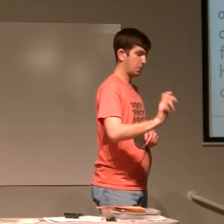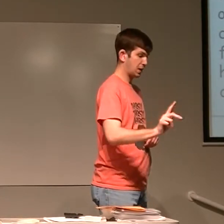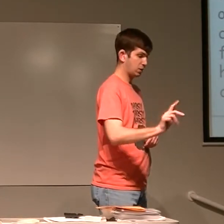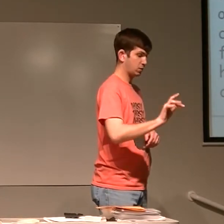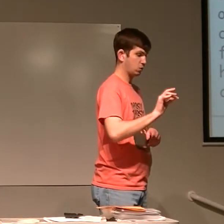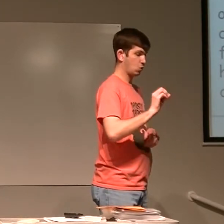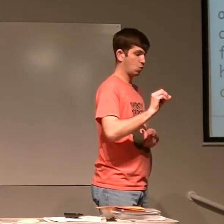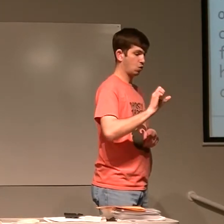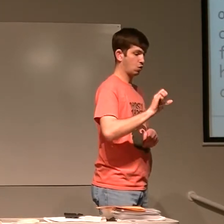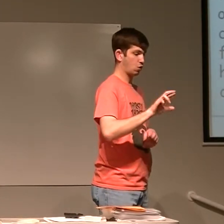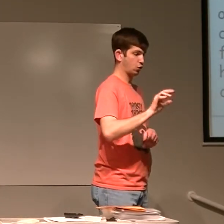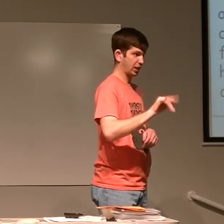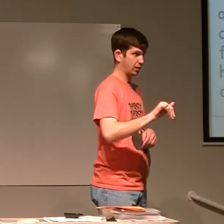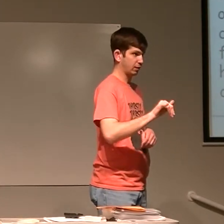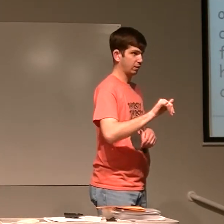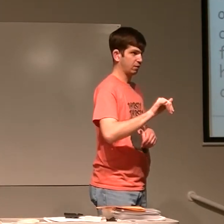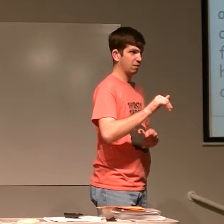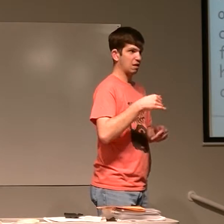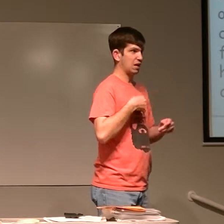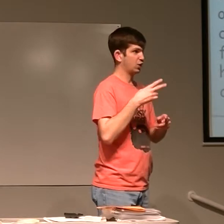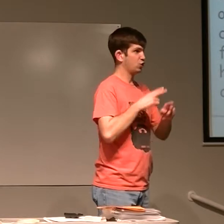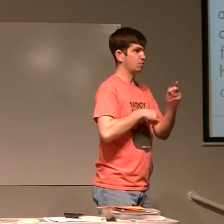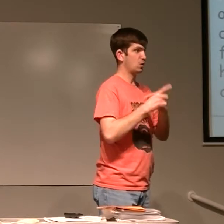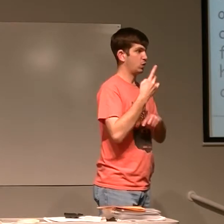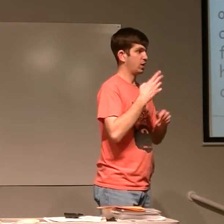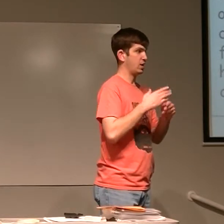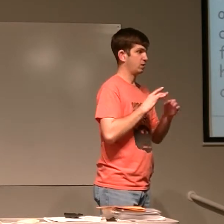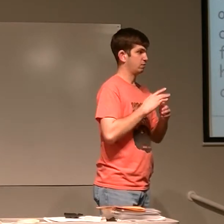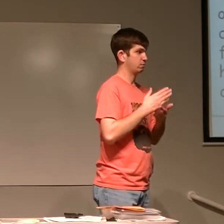bank, or early, I can use my one hand.